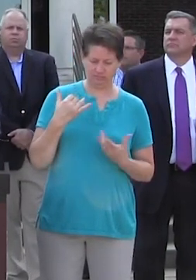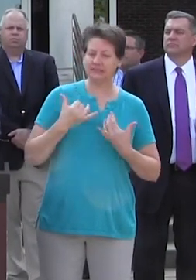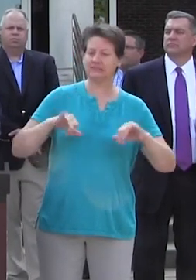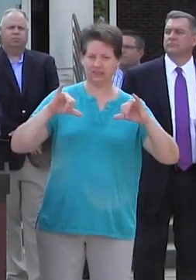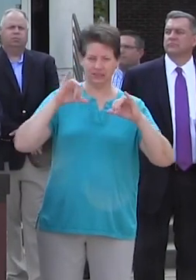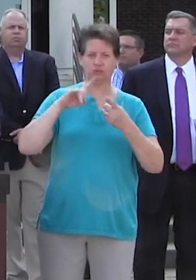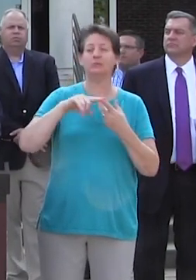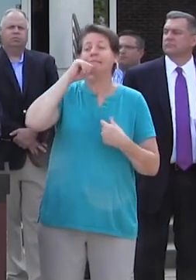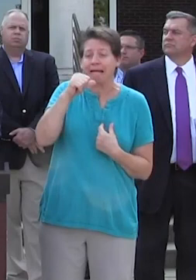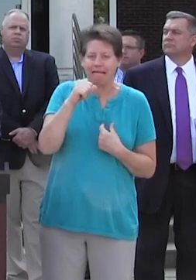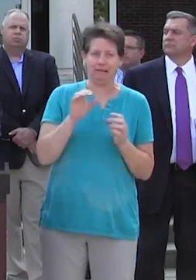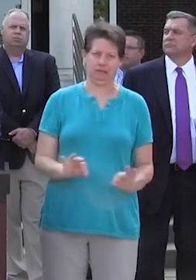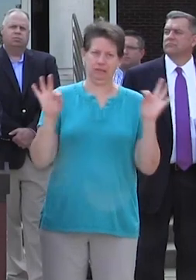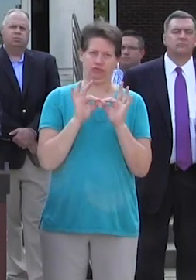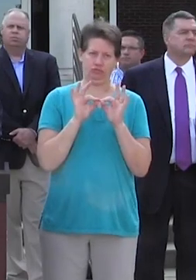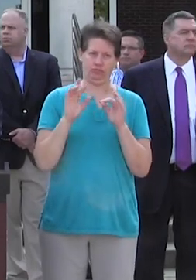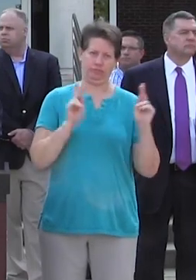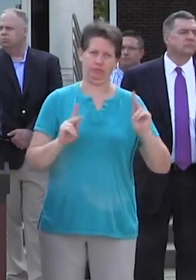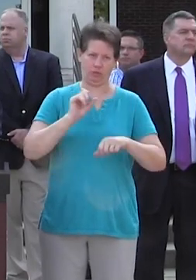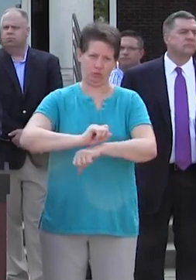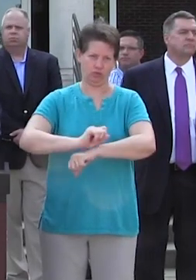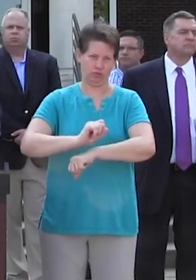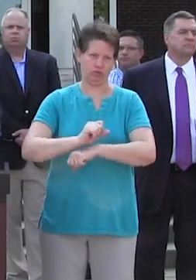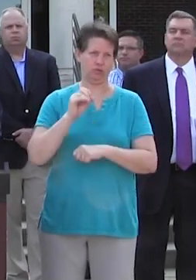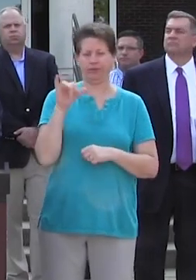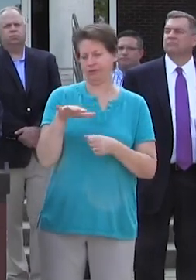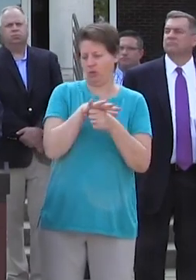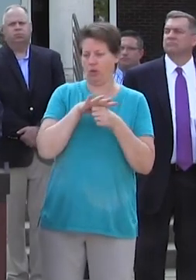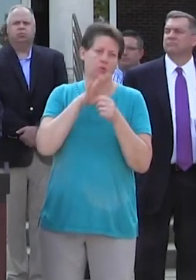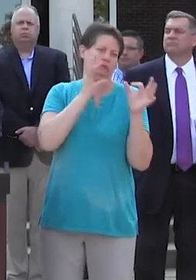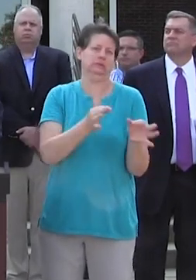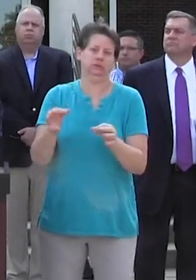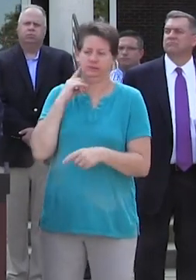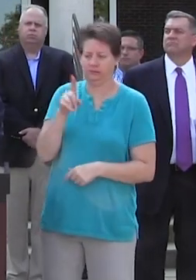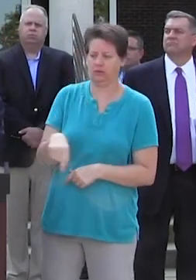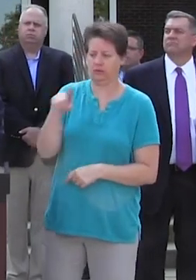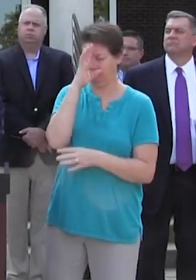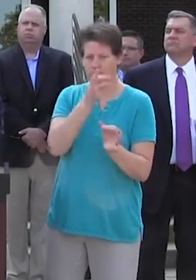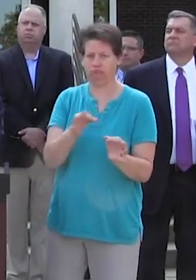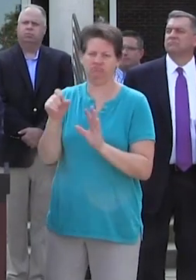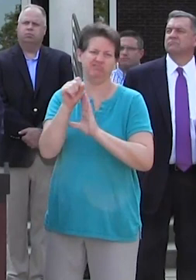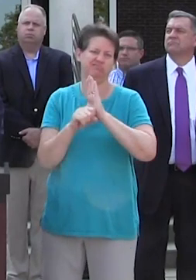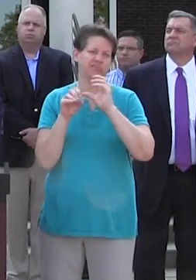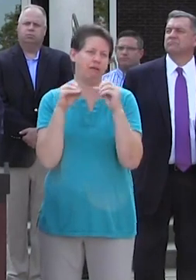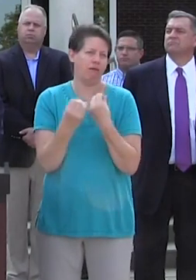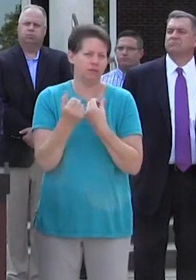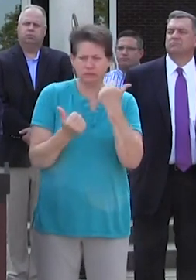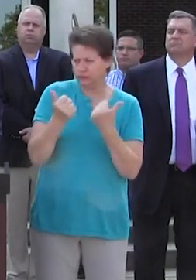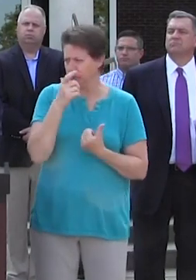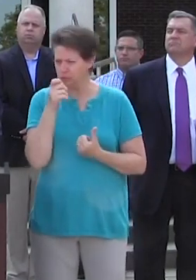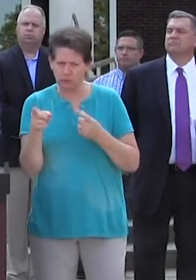extended to non-essential personnel, and those are essentially local decisions to be made in those state offices about which